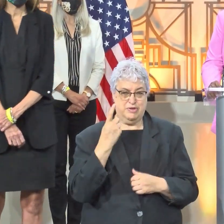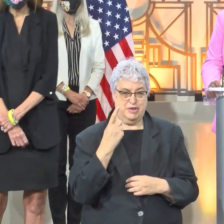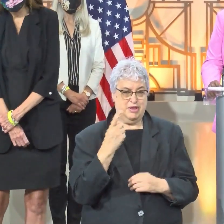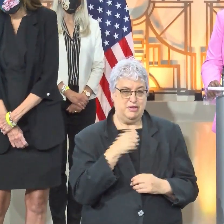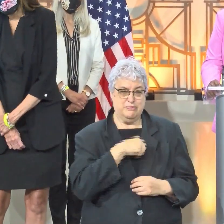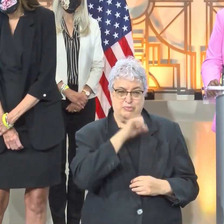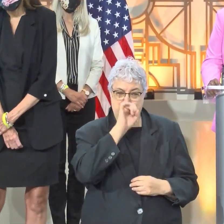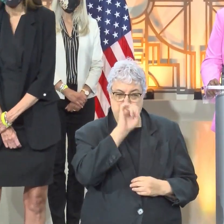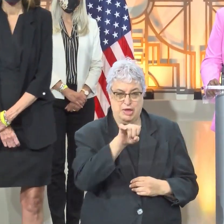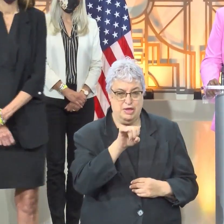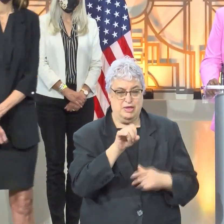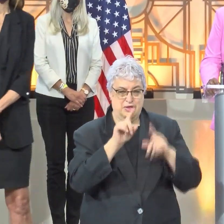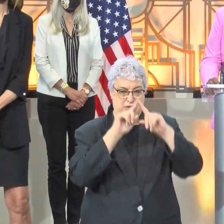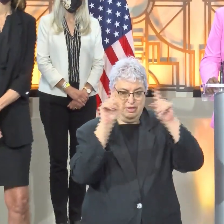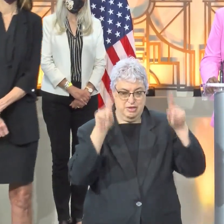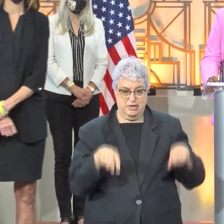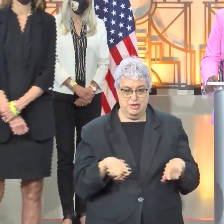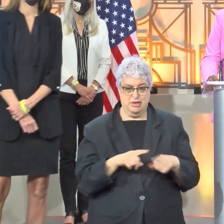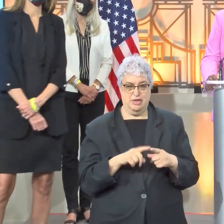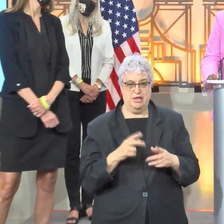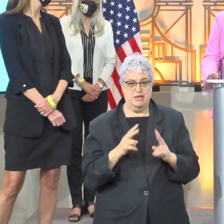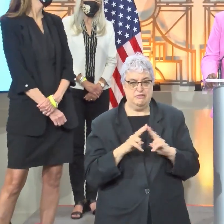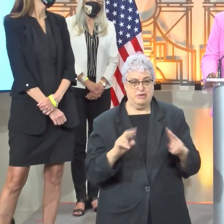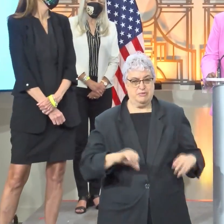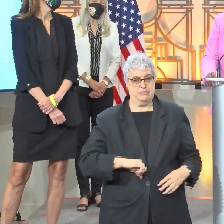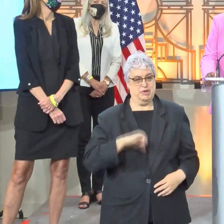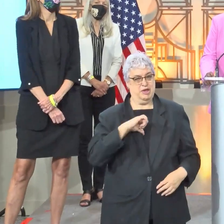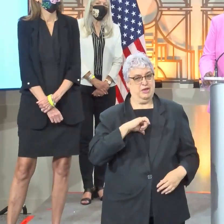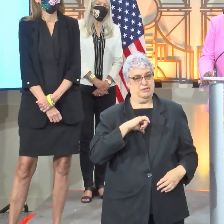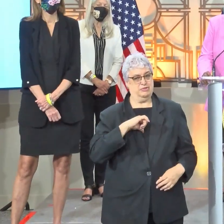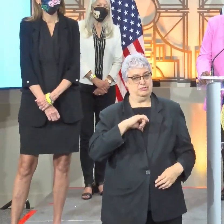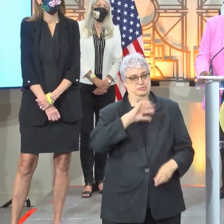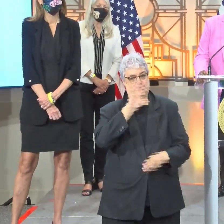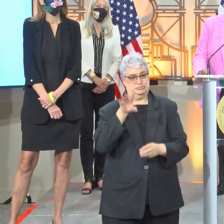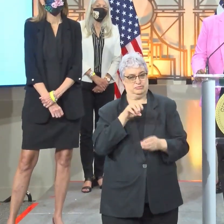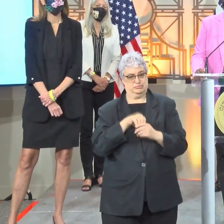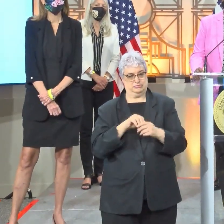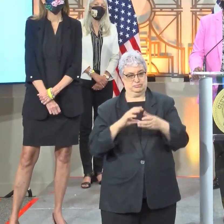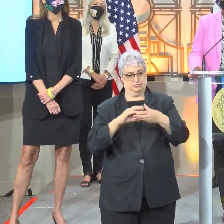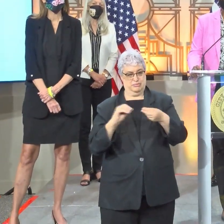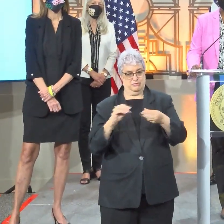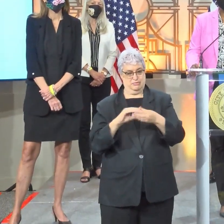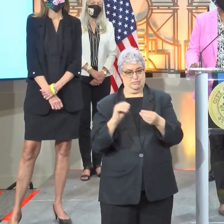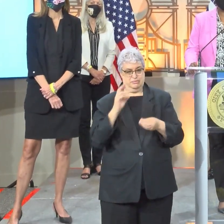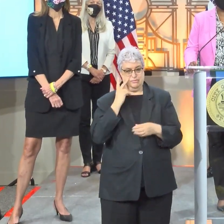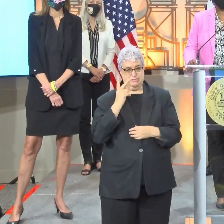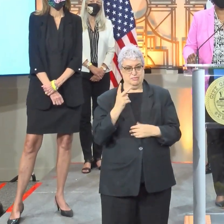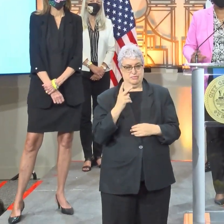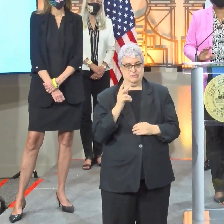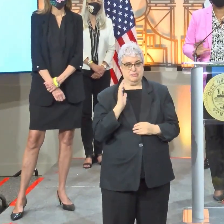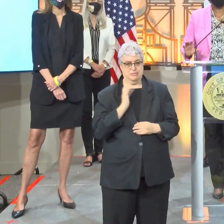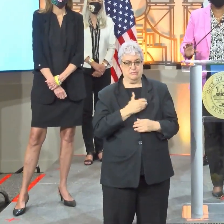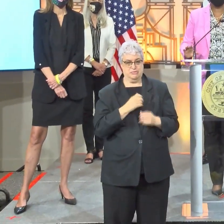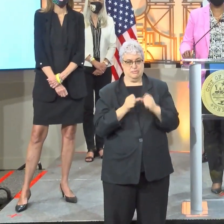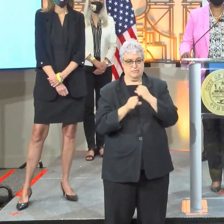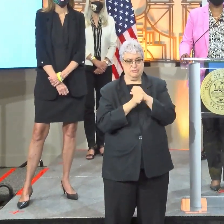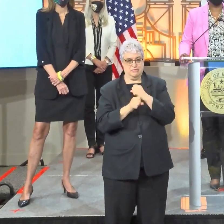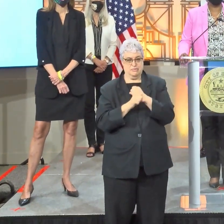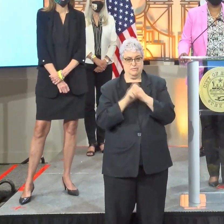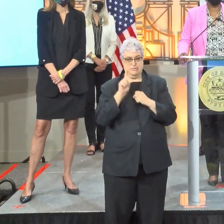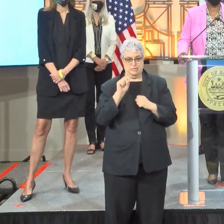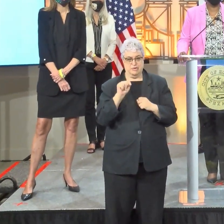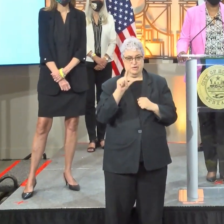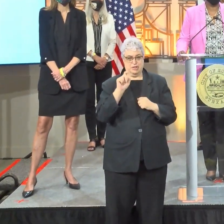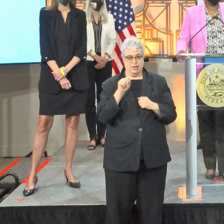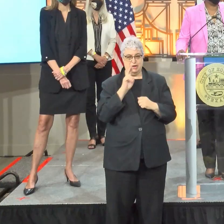I love the visual. I'm very proud of the comprehensive messaging. If you'll see, our campaign slogan is